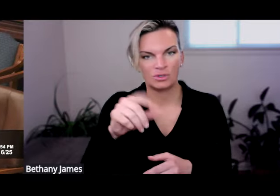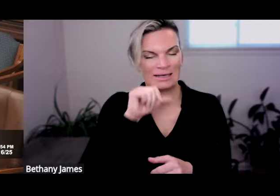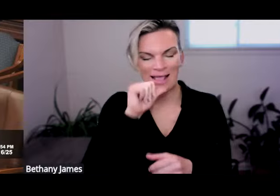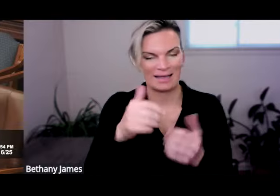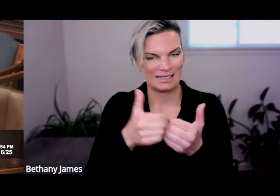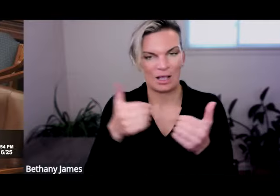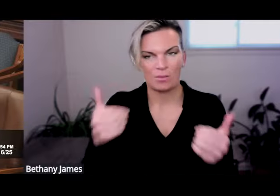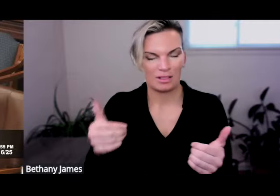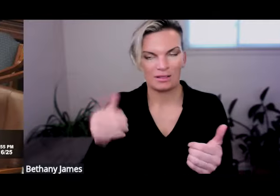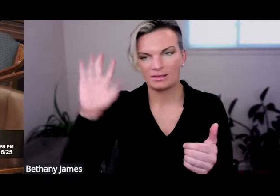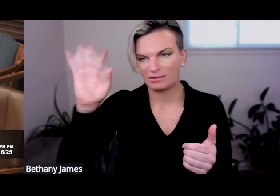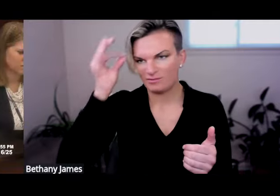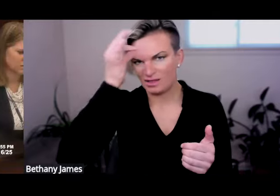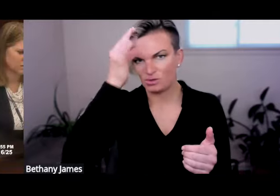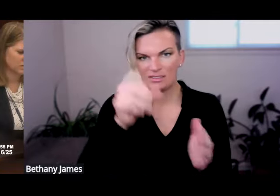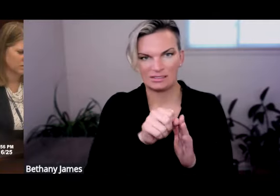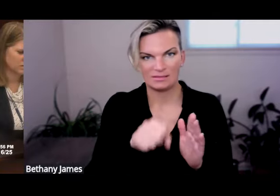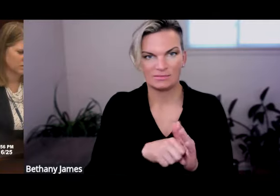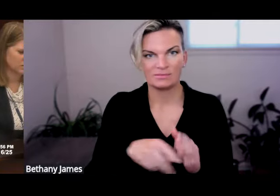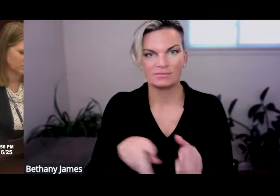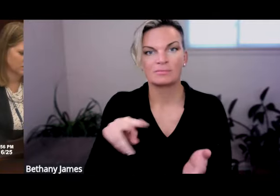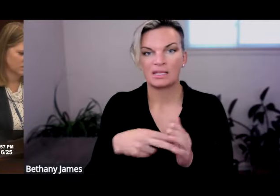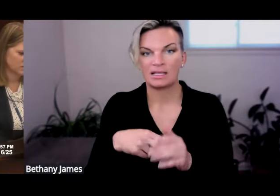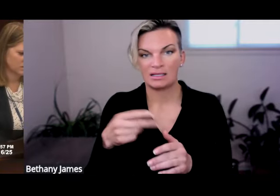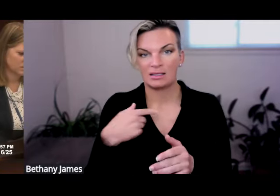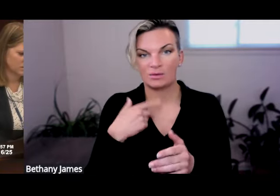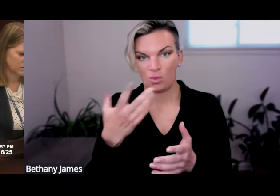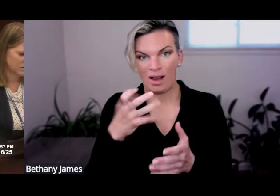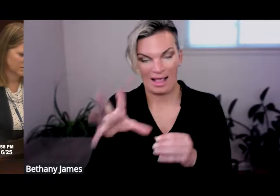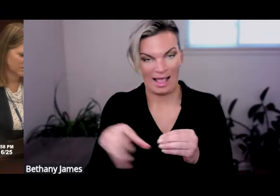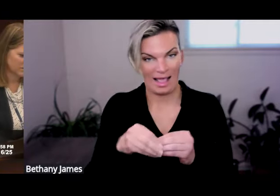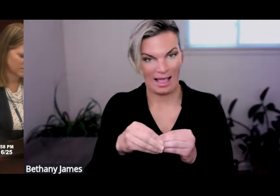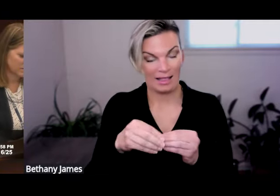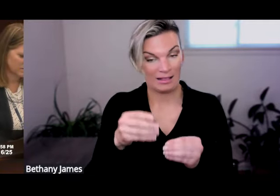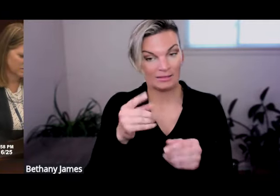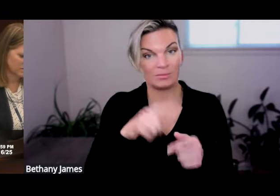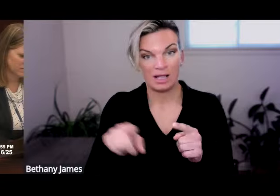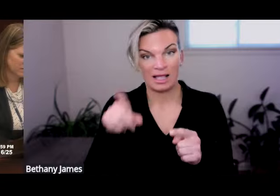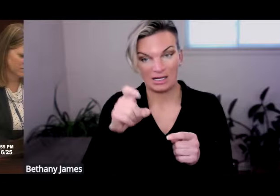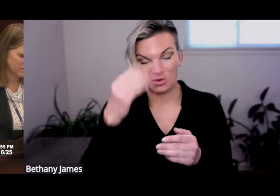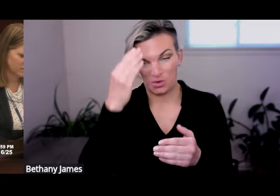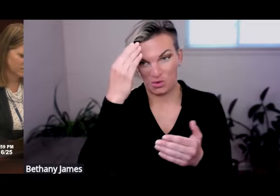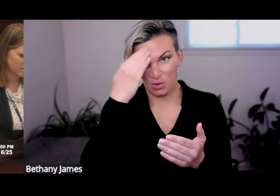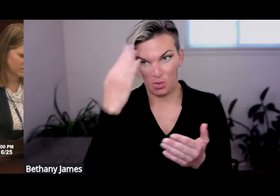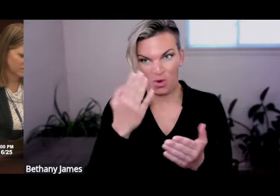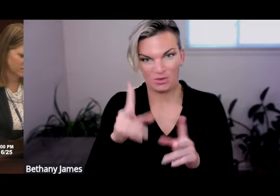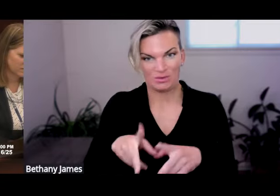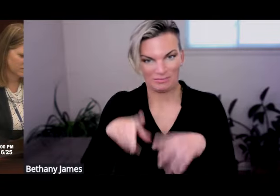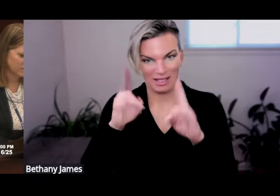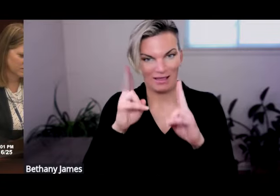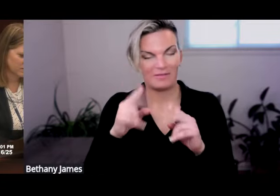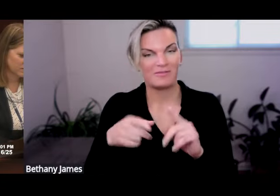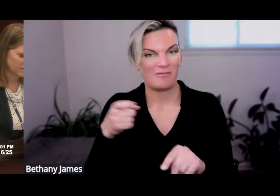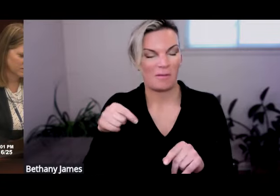just point out something will have to be cut then. So if we want to add it in, that's fine, but then I need to know what does the board want to